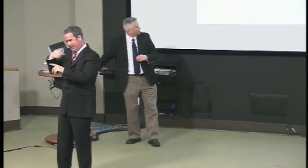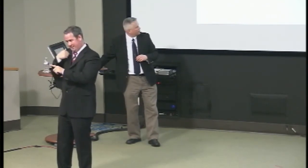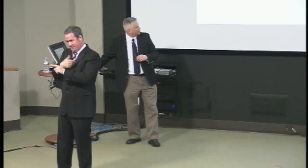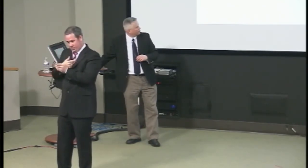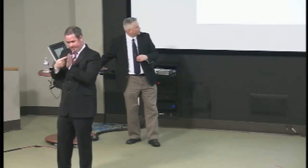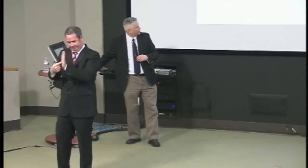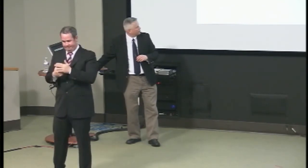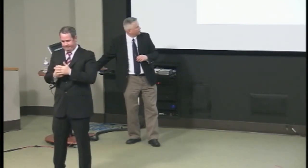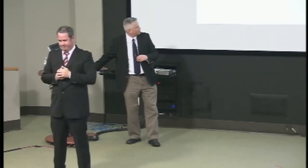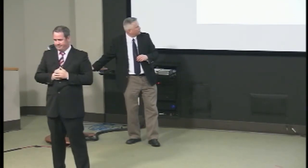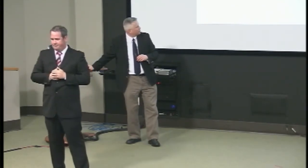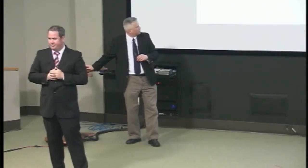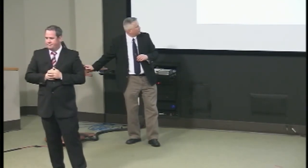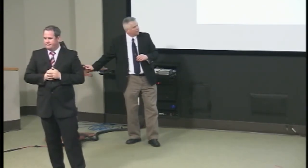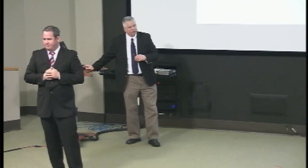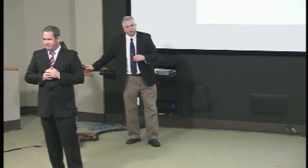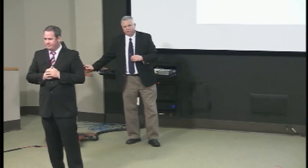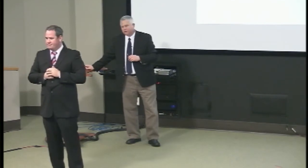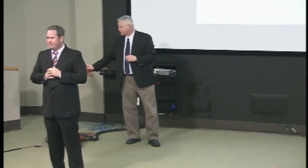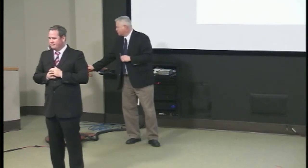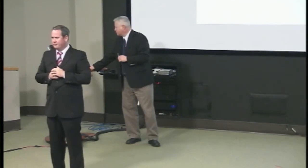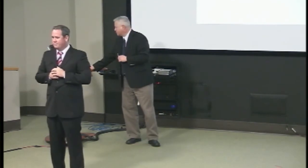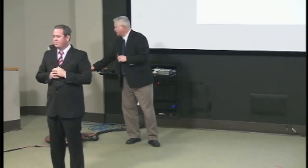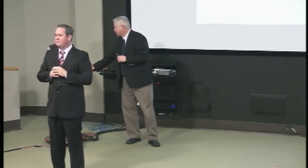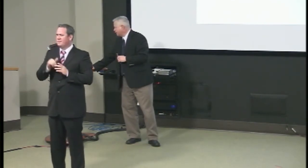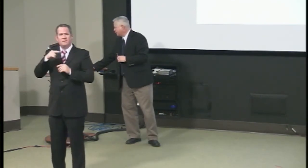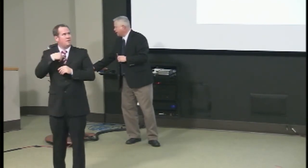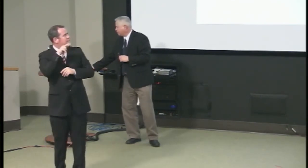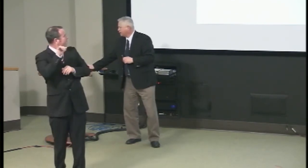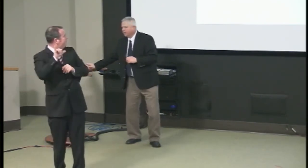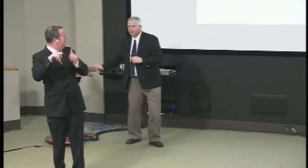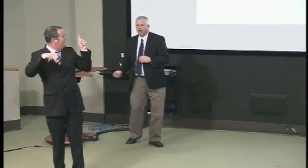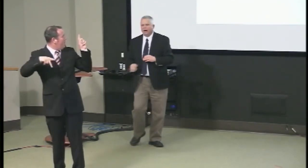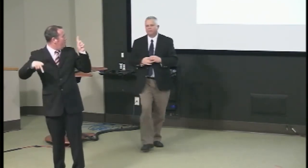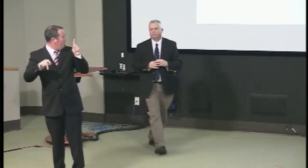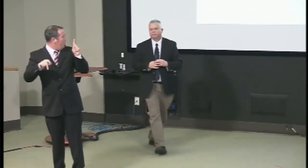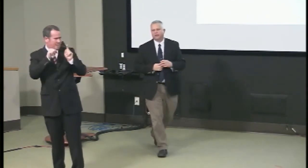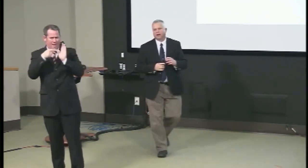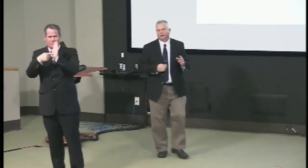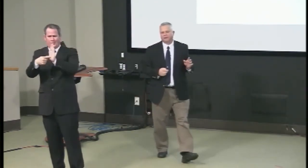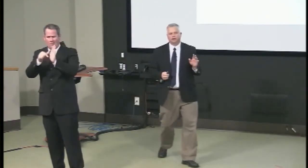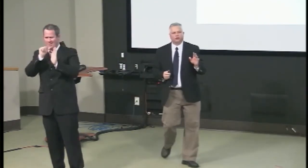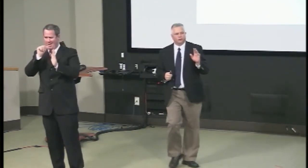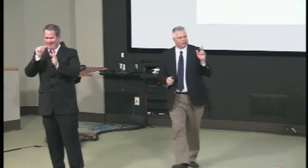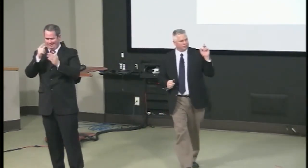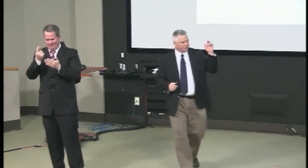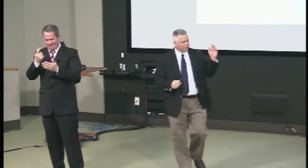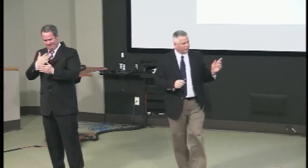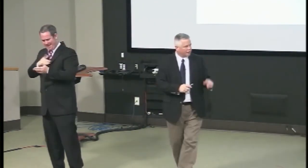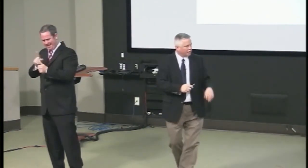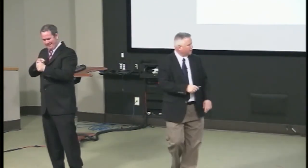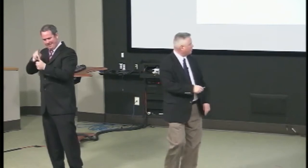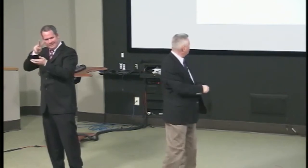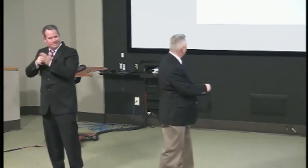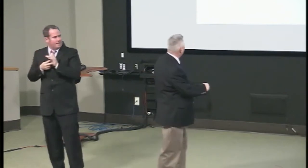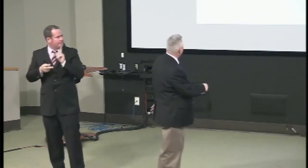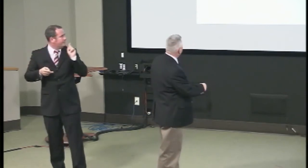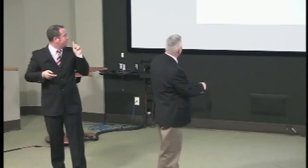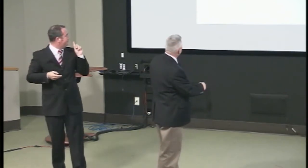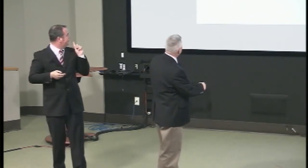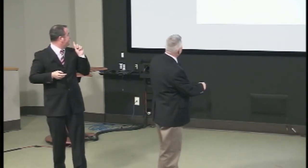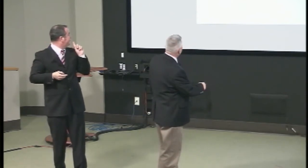wow, something wrong with the, see, I knew that this kind of thing can happen, but I'm going to have to show you, the things got cut